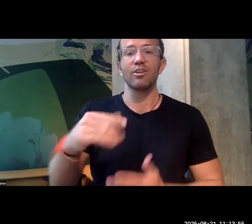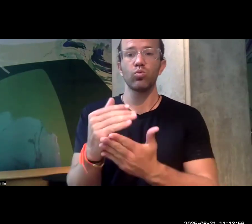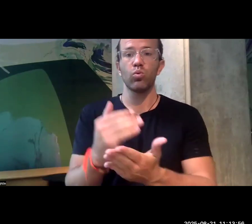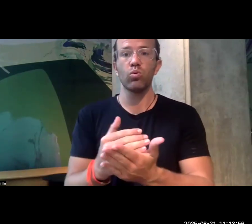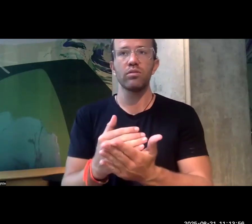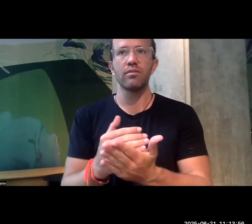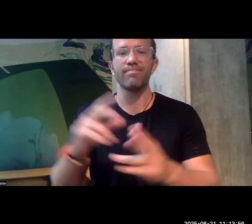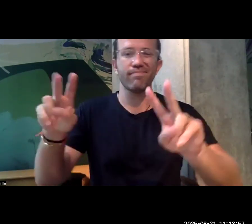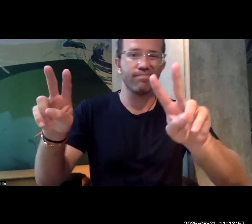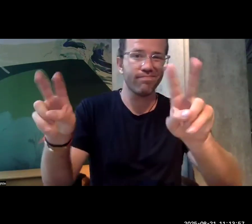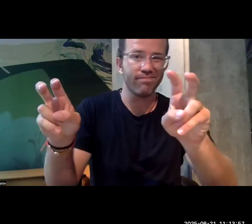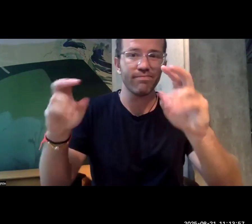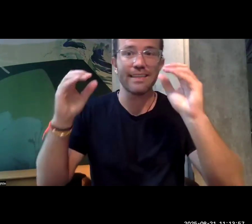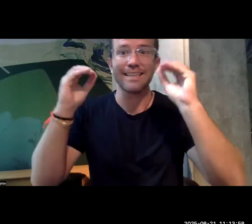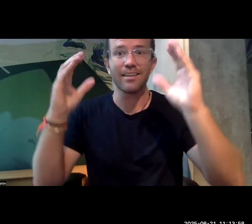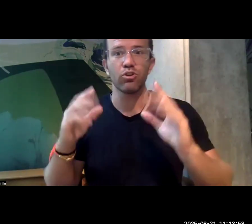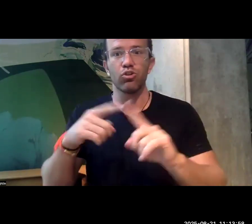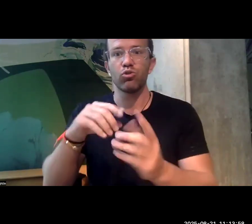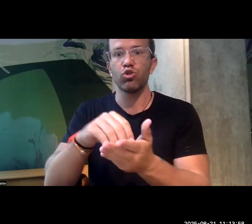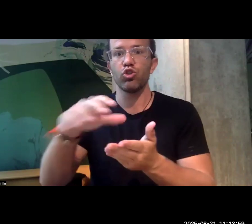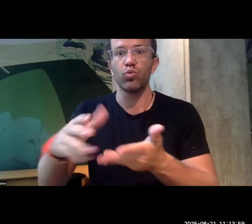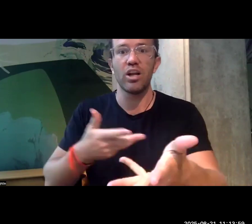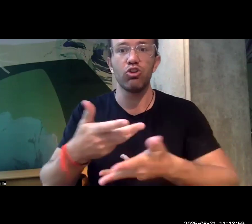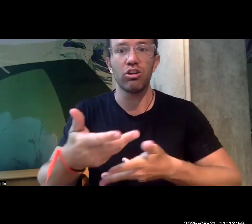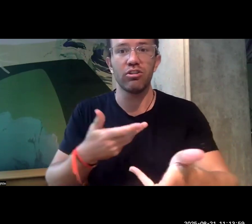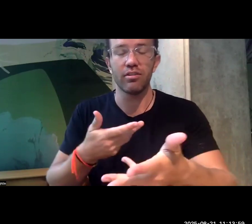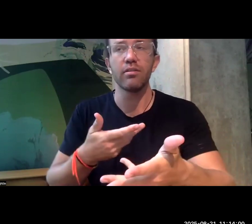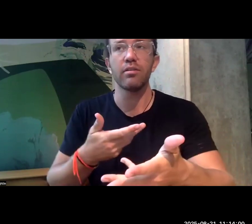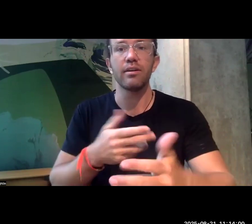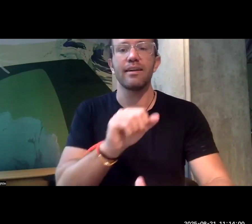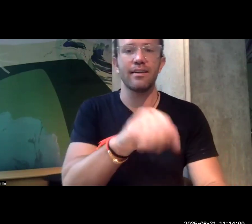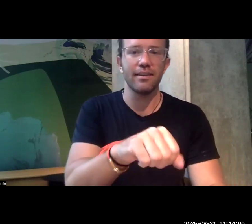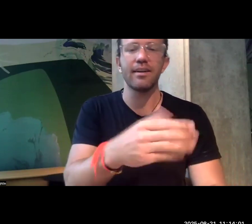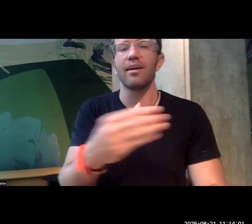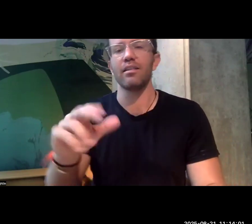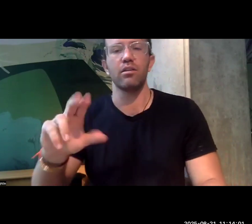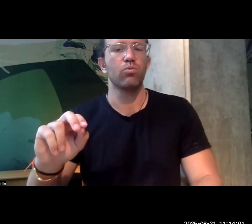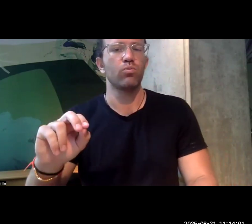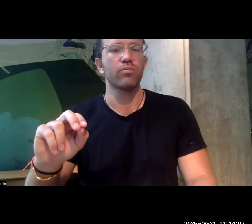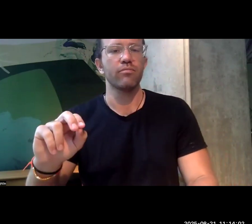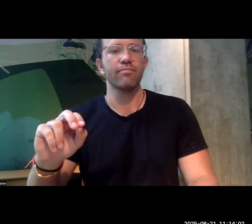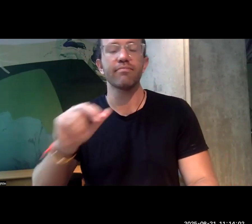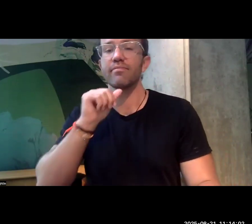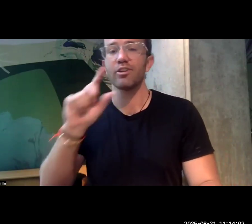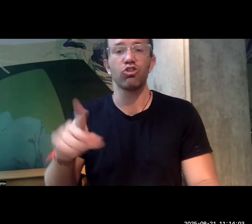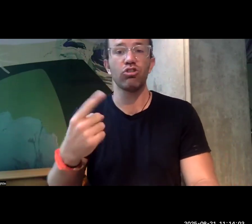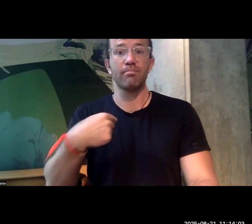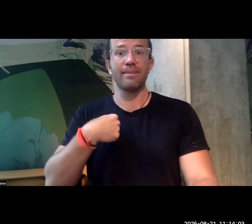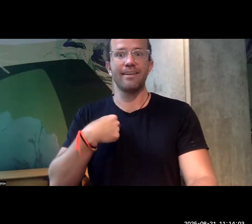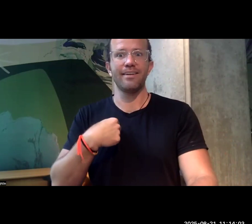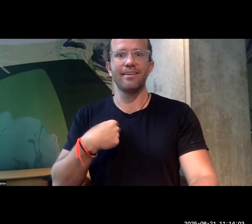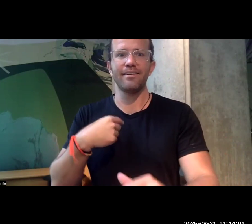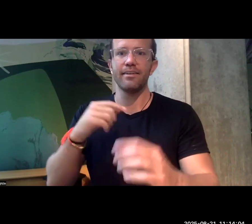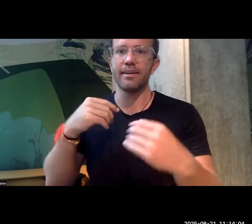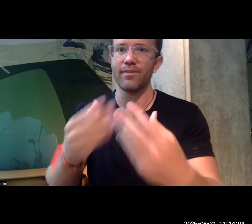how we will approach the class. This course is a teacher to student interaction,